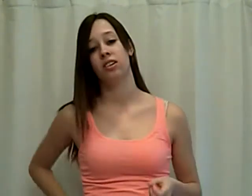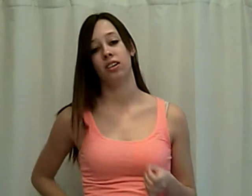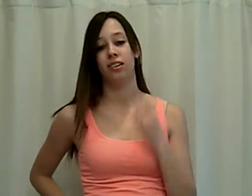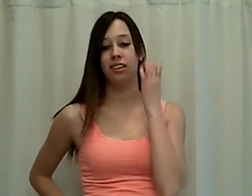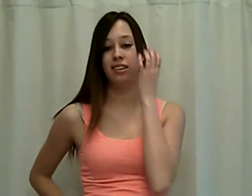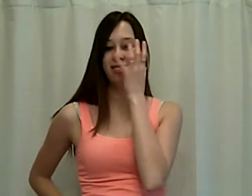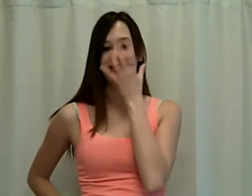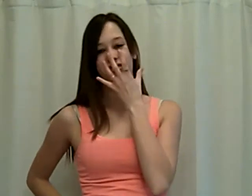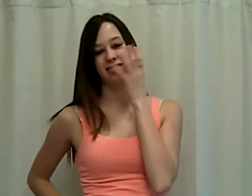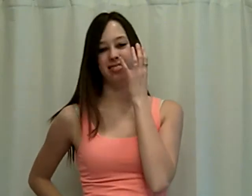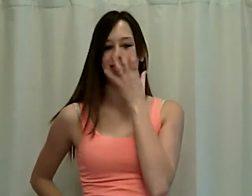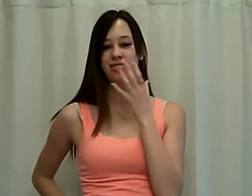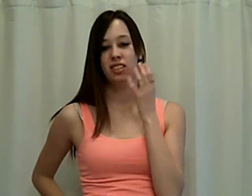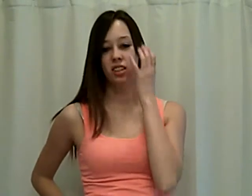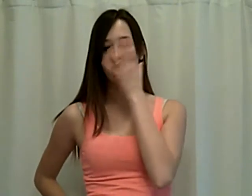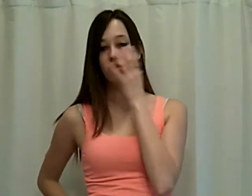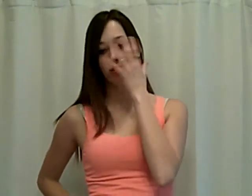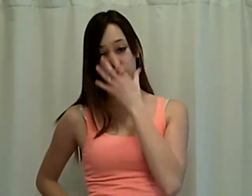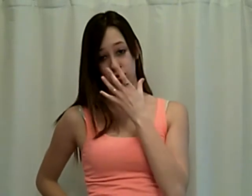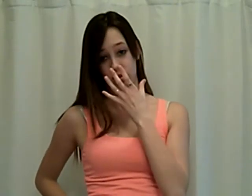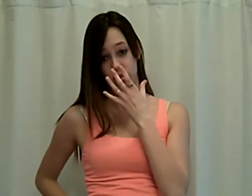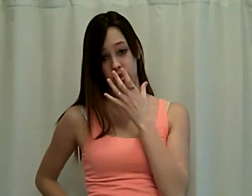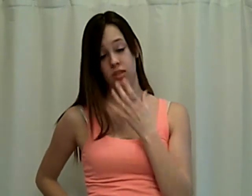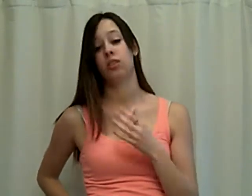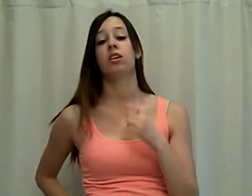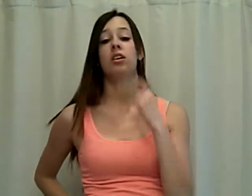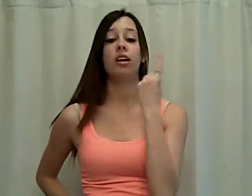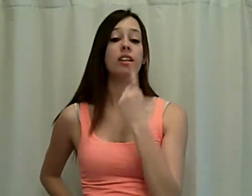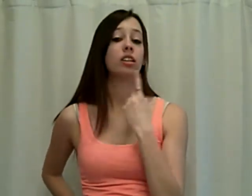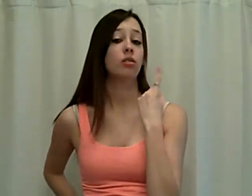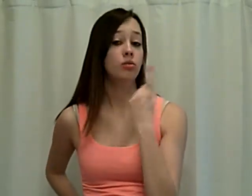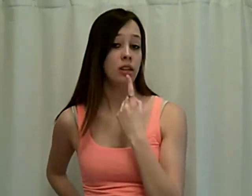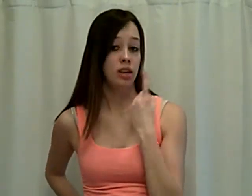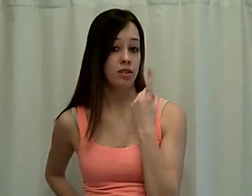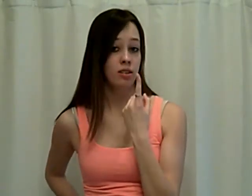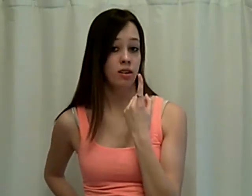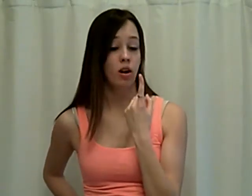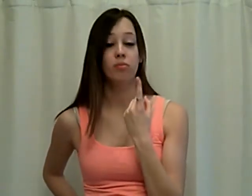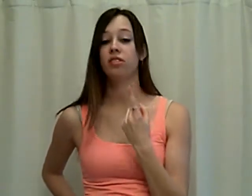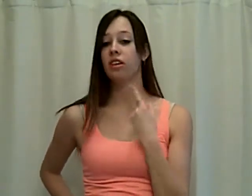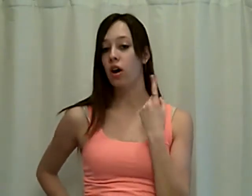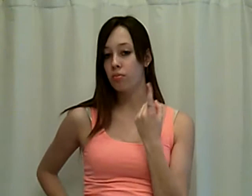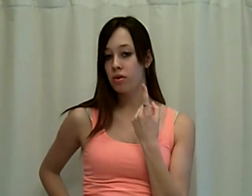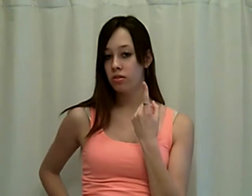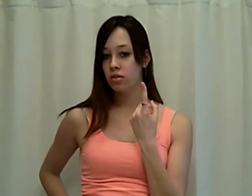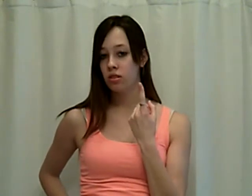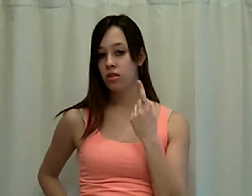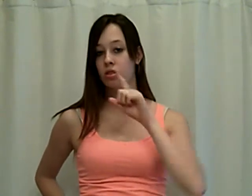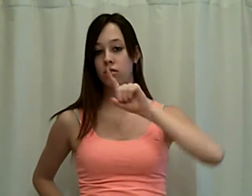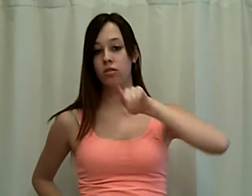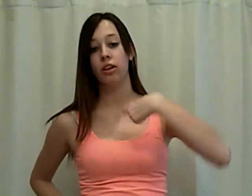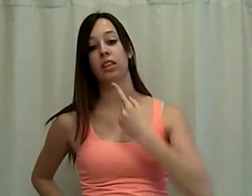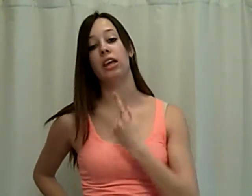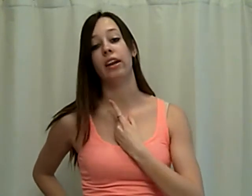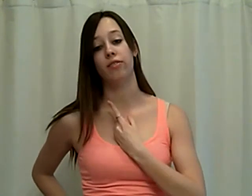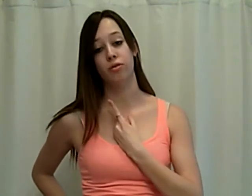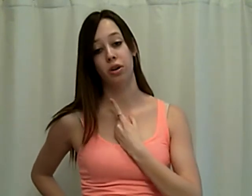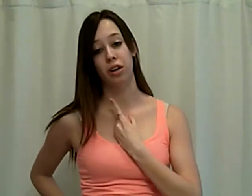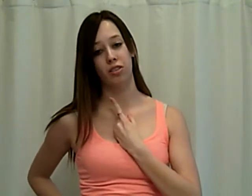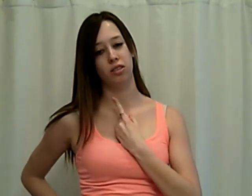kind of like confused, and lonely, almost like almost. You can also go like that if you want. I think that's